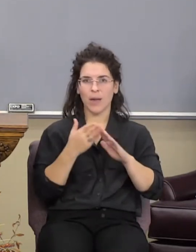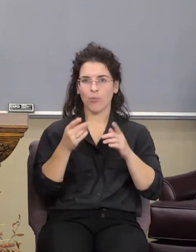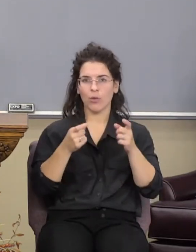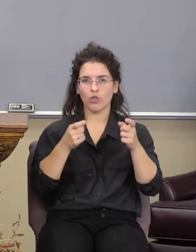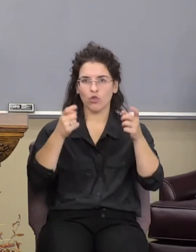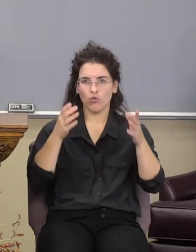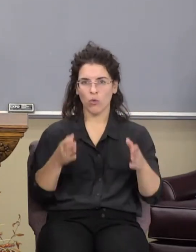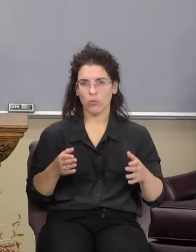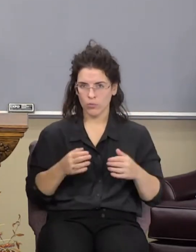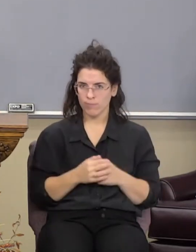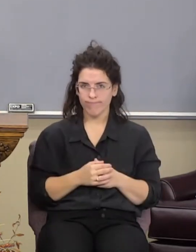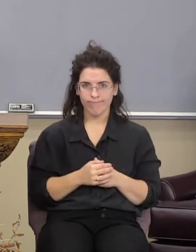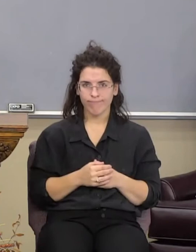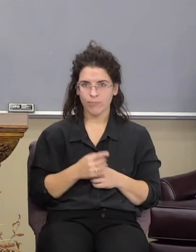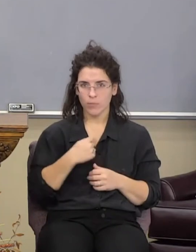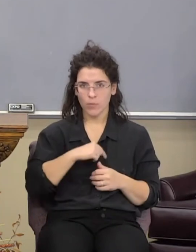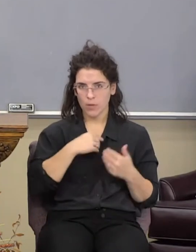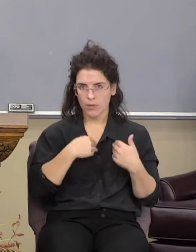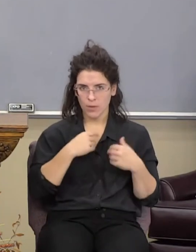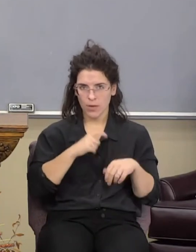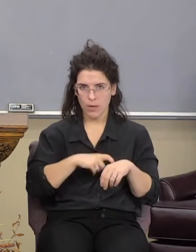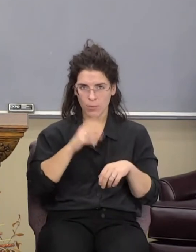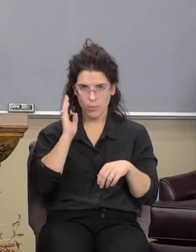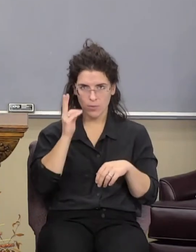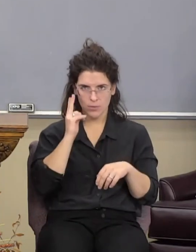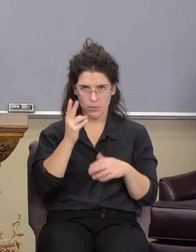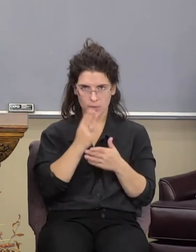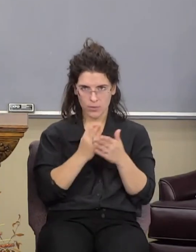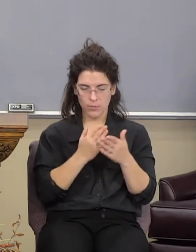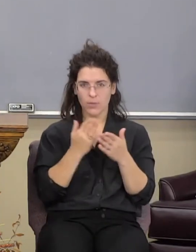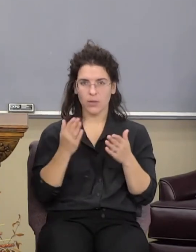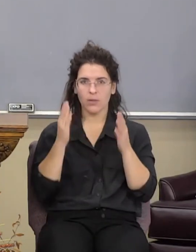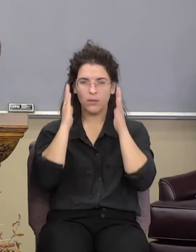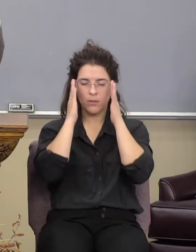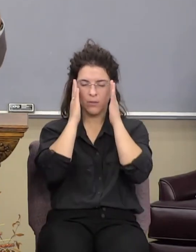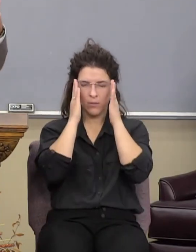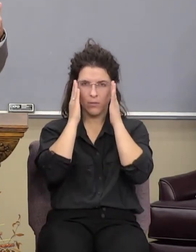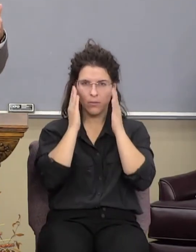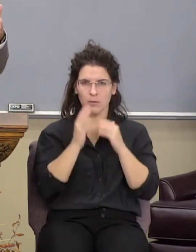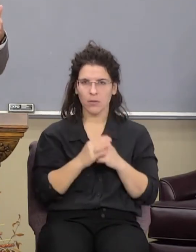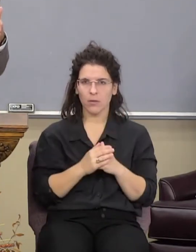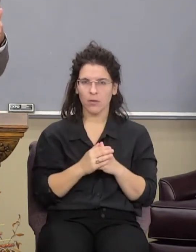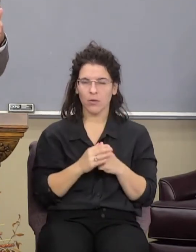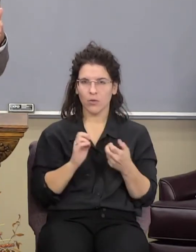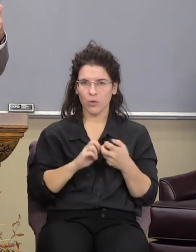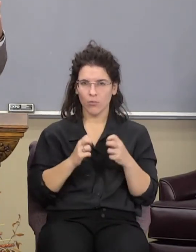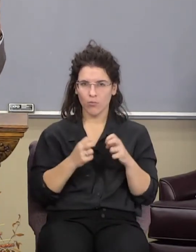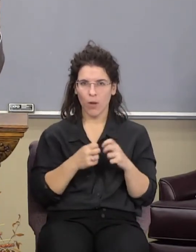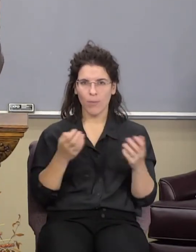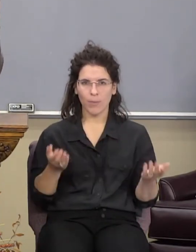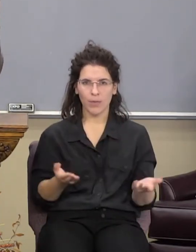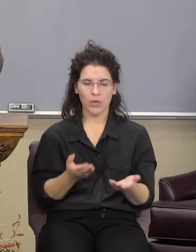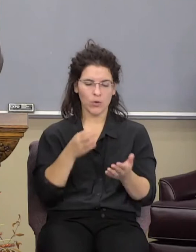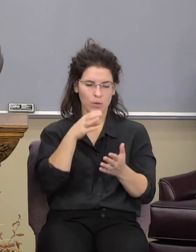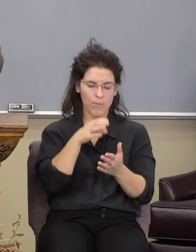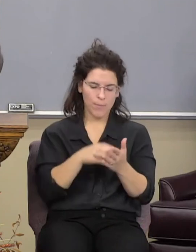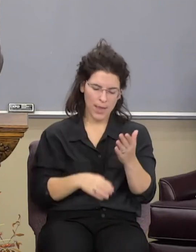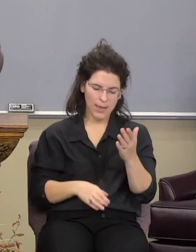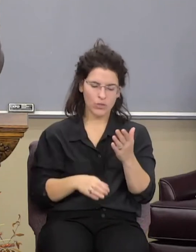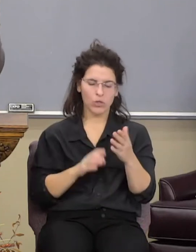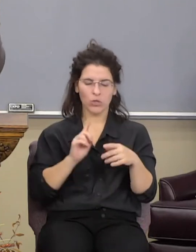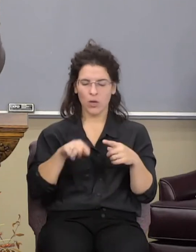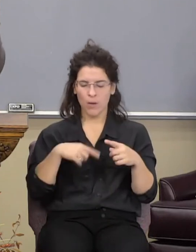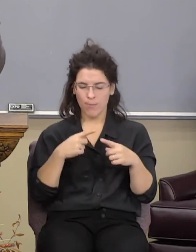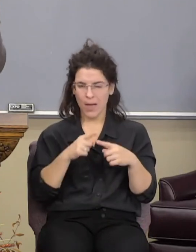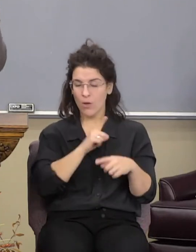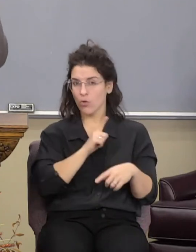control. If we have time, we're going to see some things here. There's an issue here in the passage